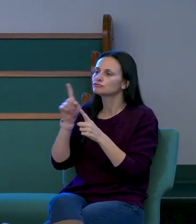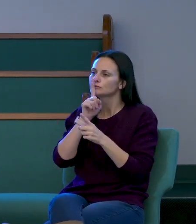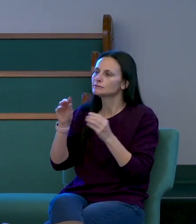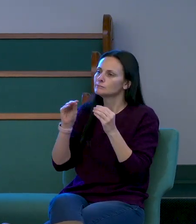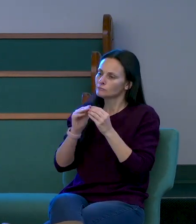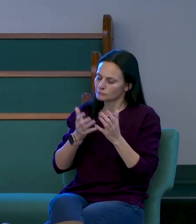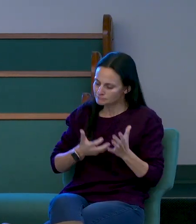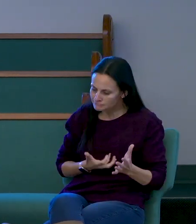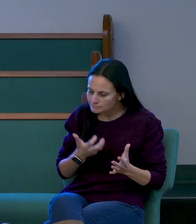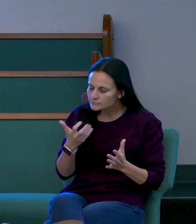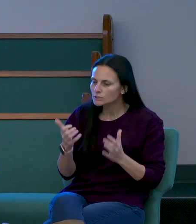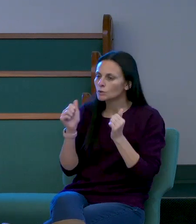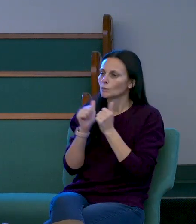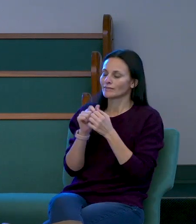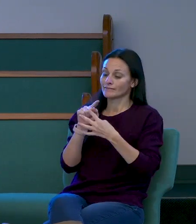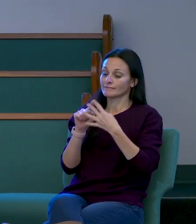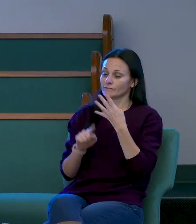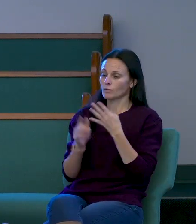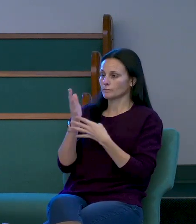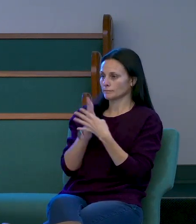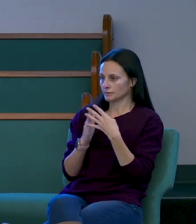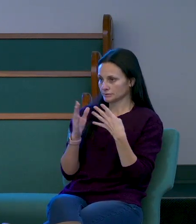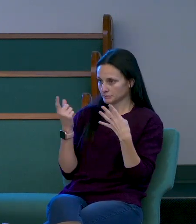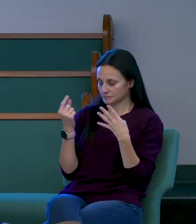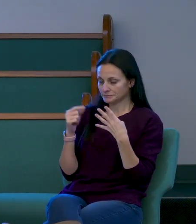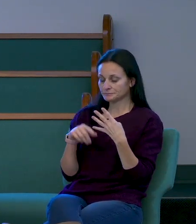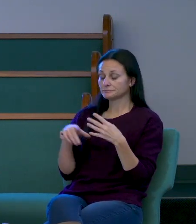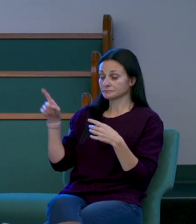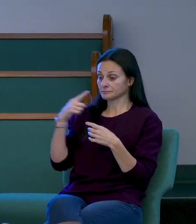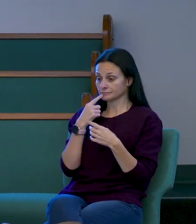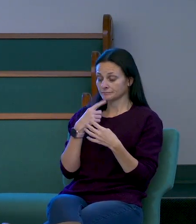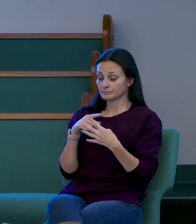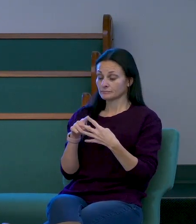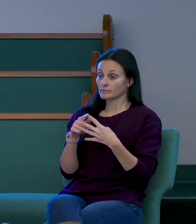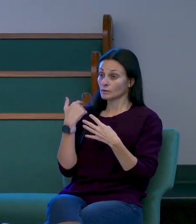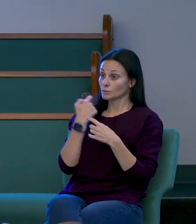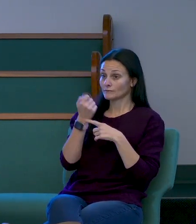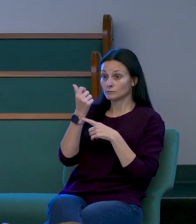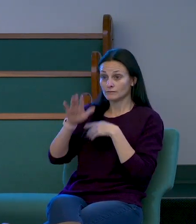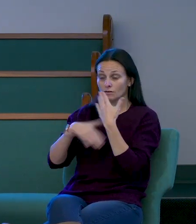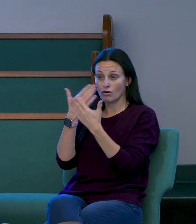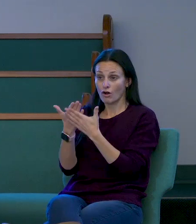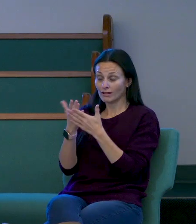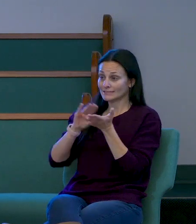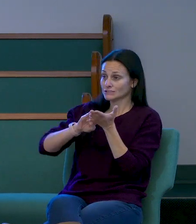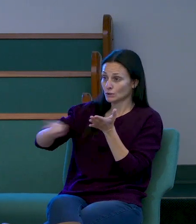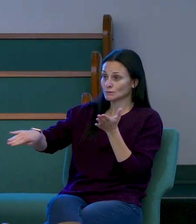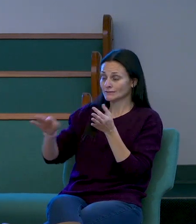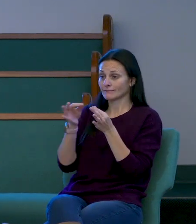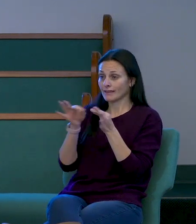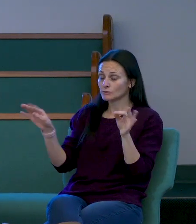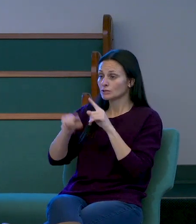fulsomely with these four pieces. He says, we have removed all exclusive language about